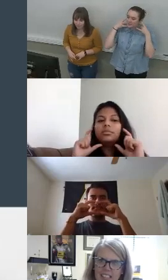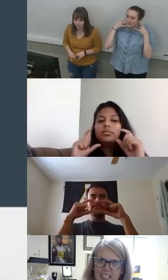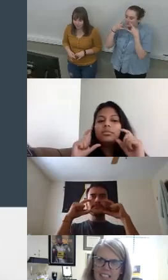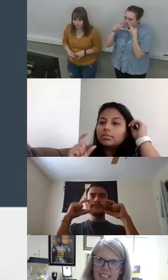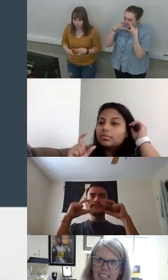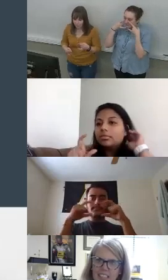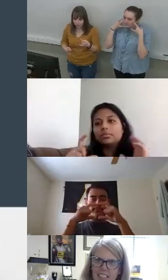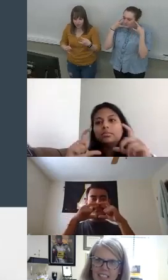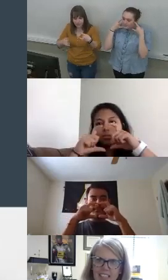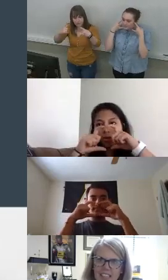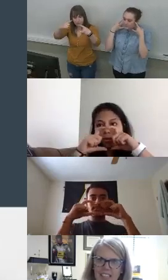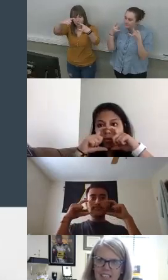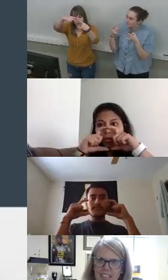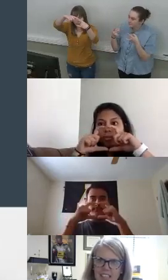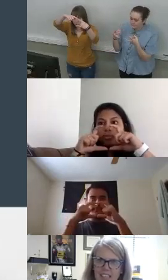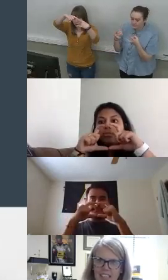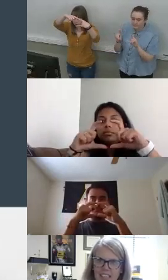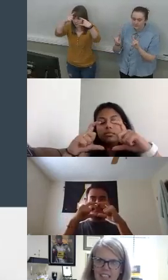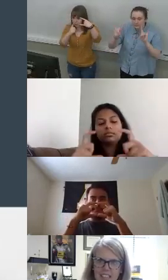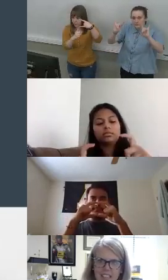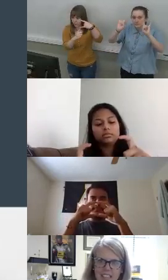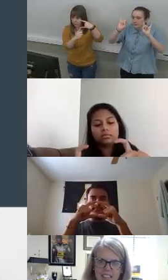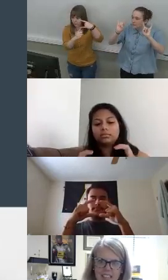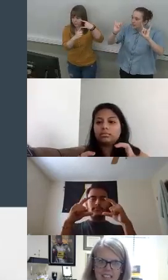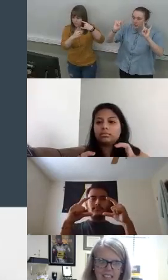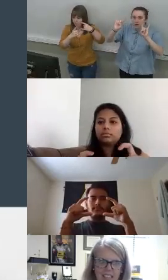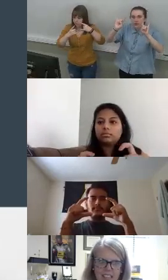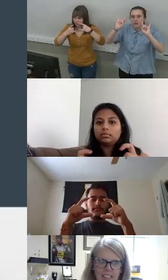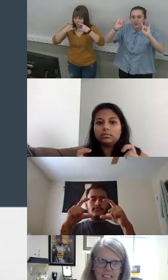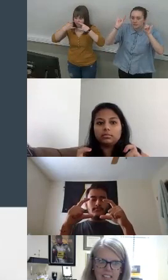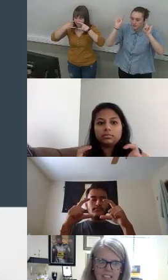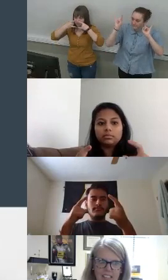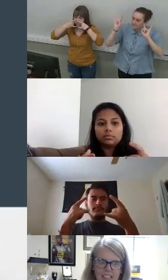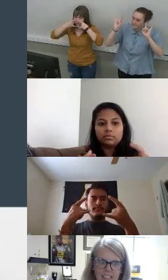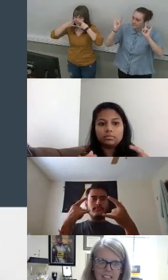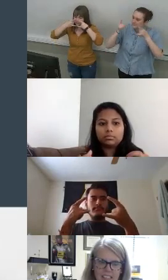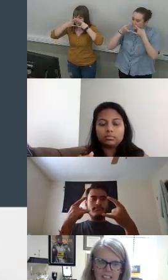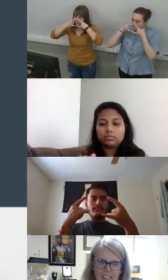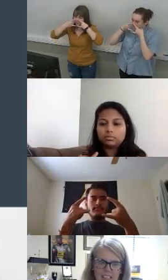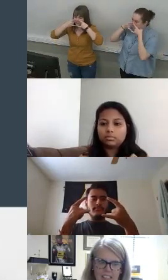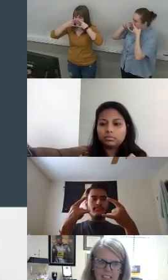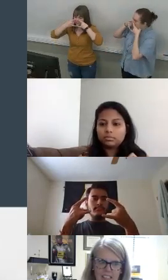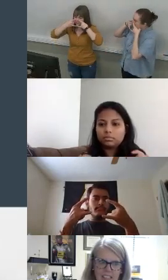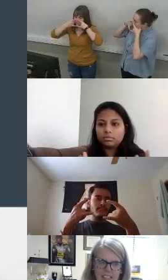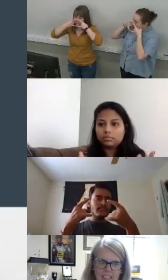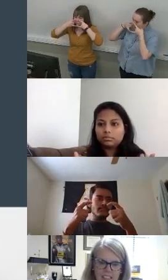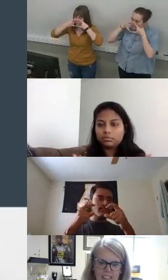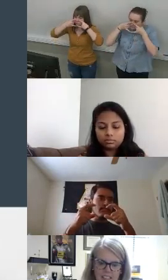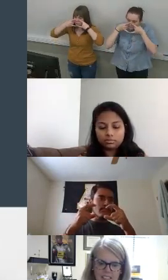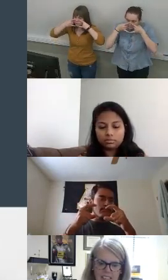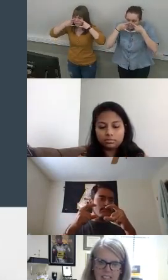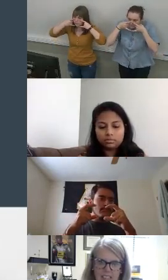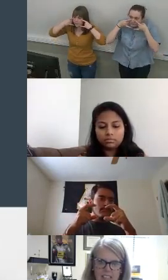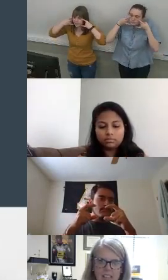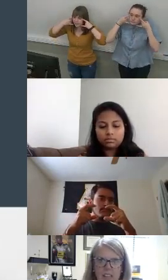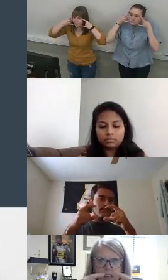sign. So for both hands, it's your pointer finger and your pinky. You make your rock-on hands. You kind of start kind of at your nose